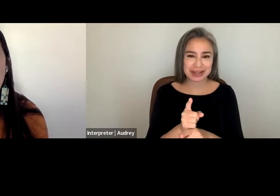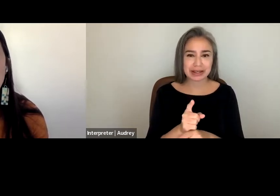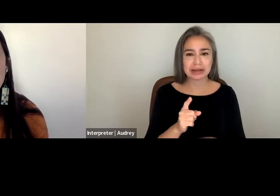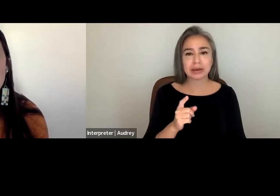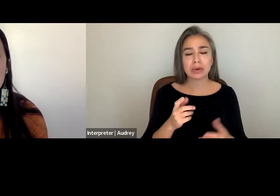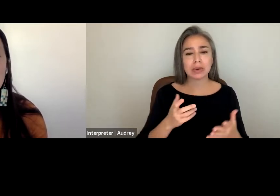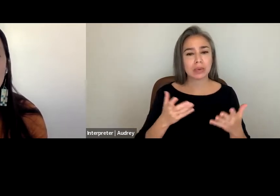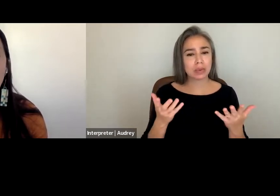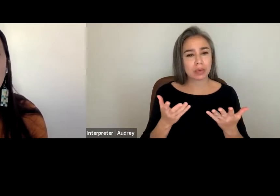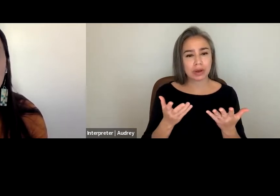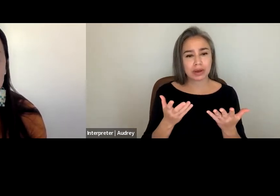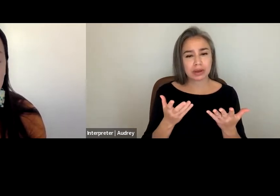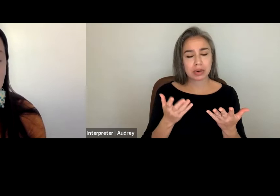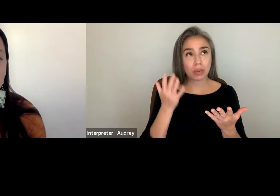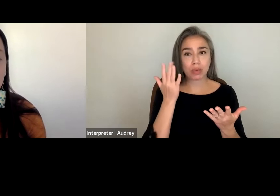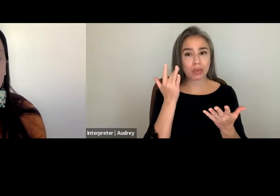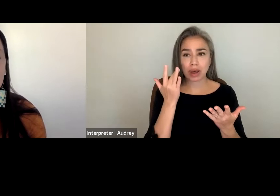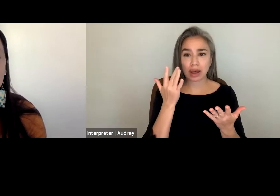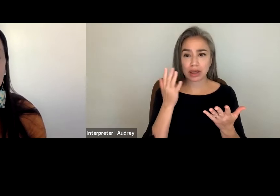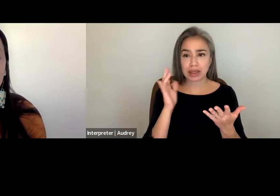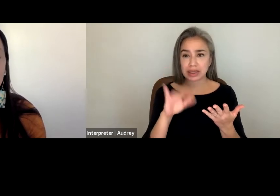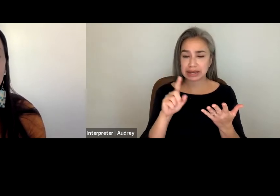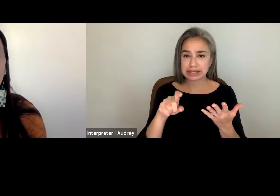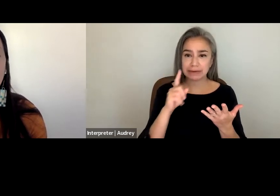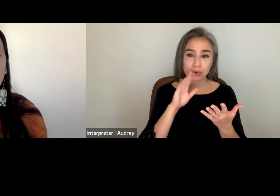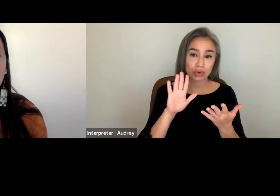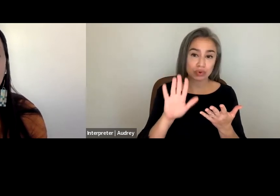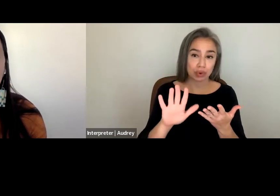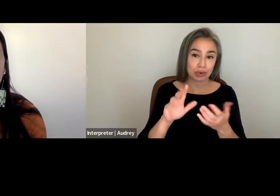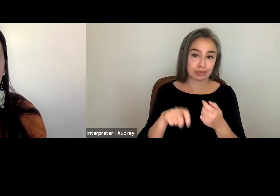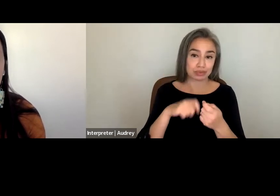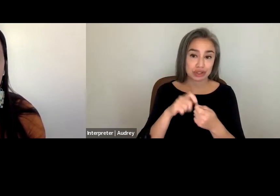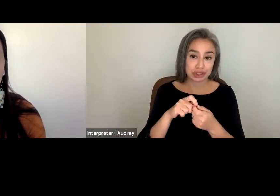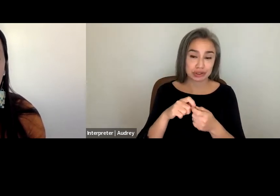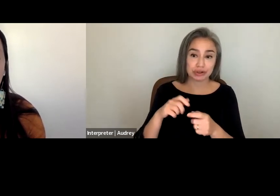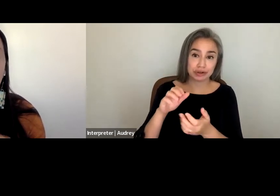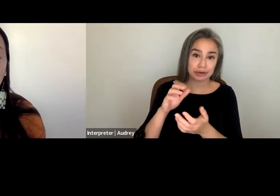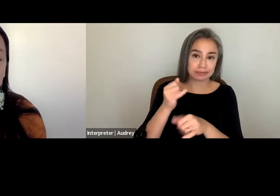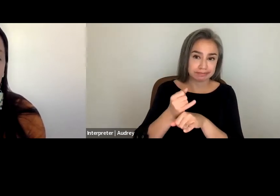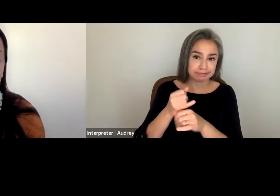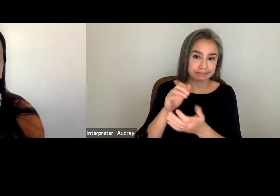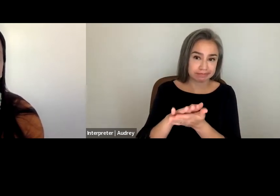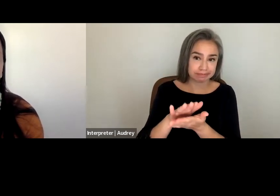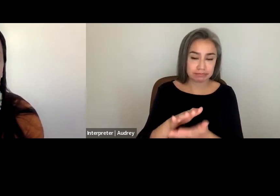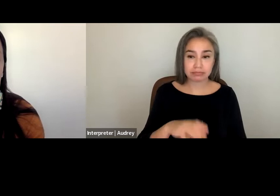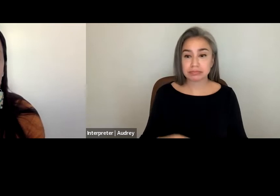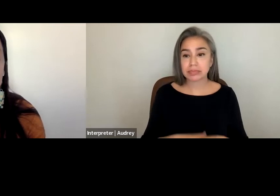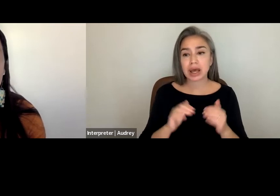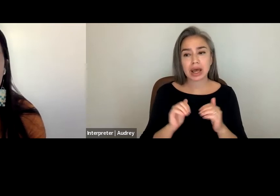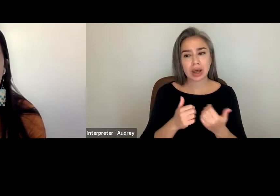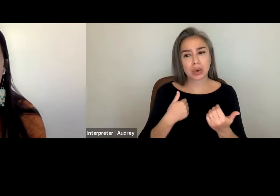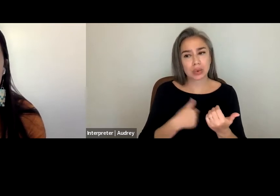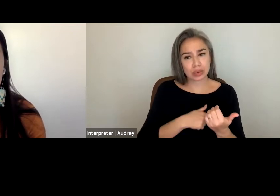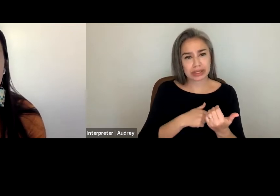why that is needed for your institution. And we are going to be talking about the ways in which we approach